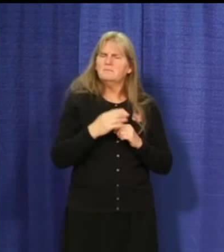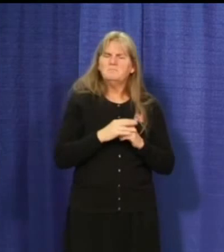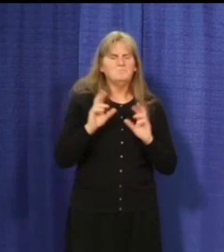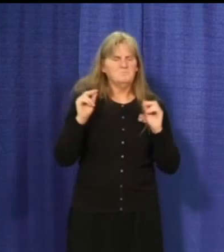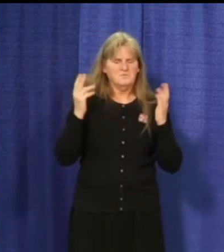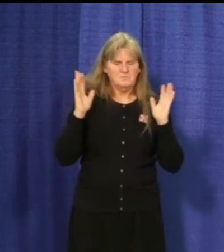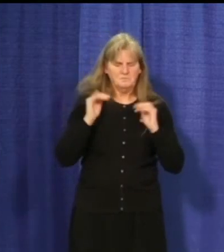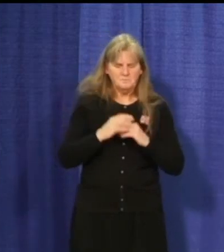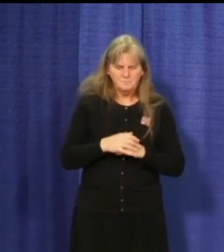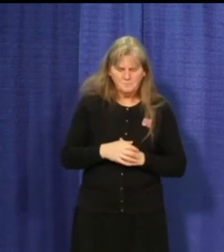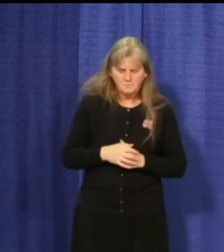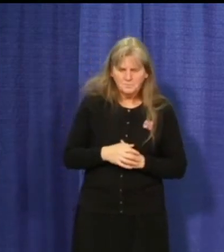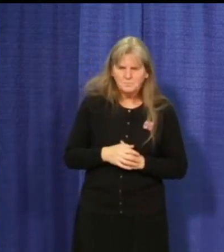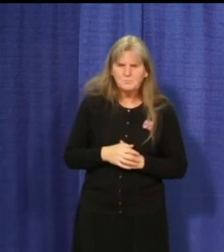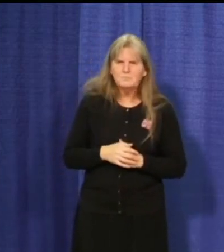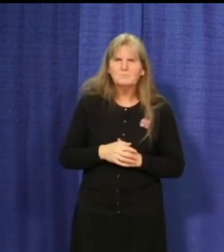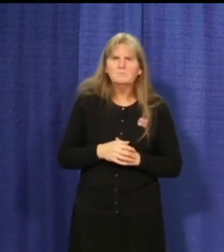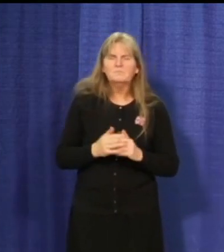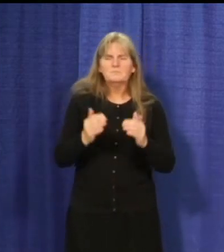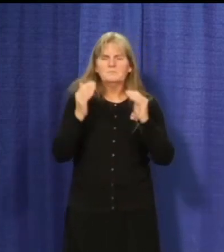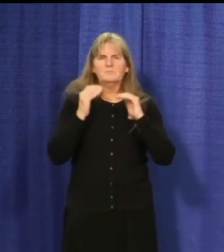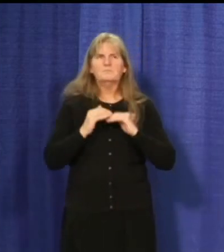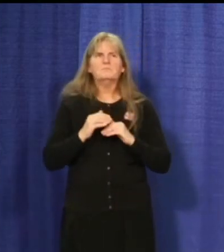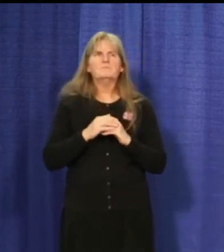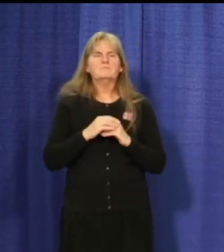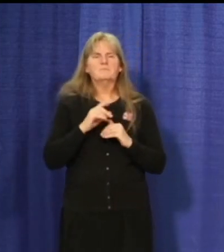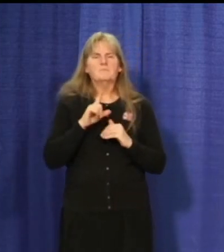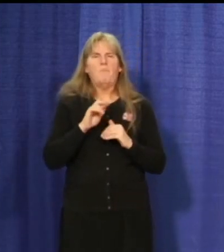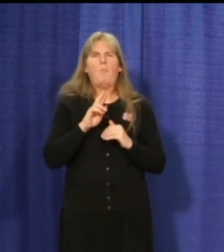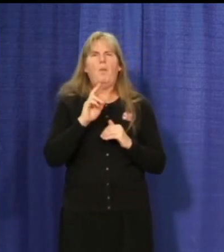No, that's everything. Thank you. We'll move to Luke McGrath.